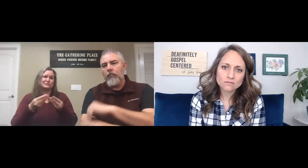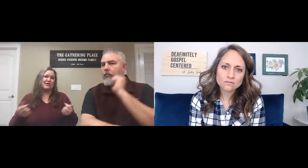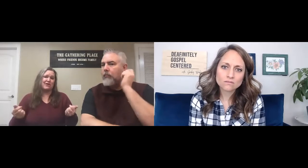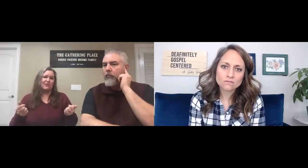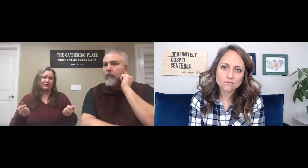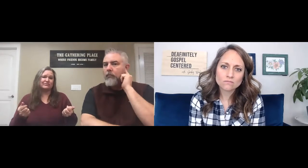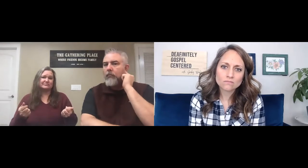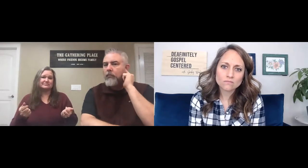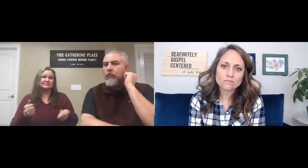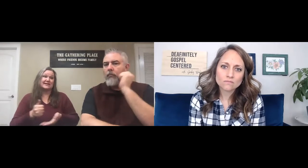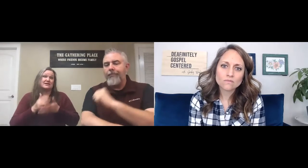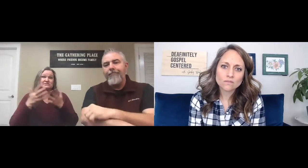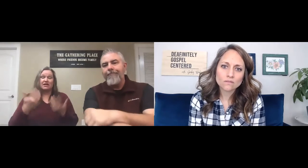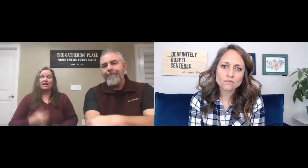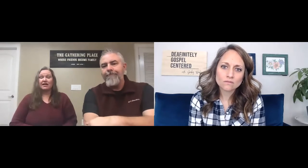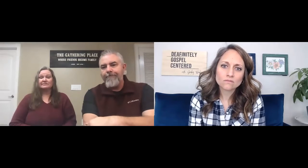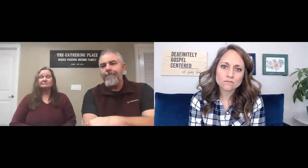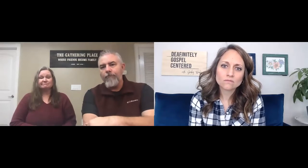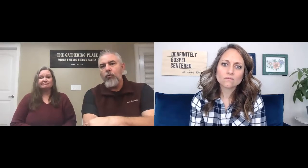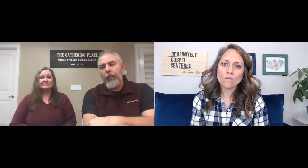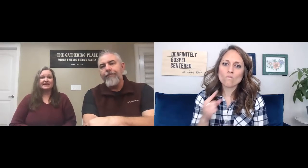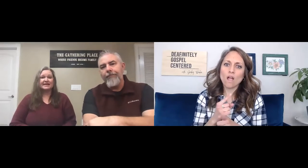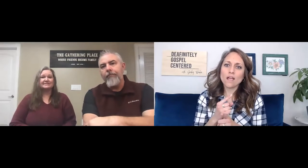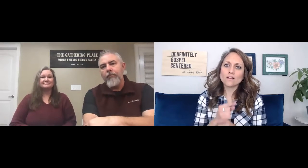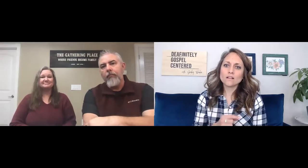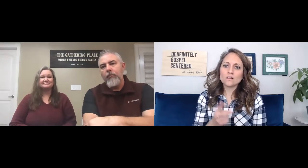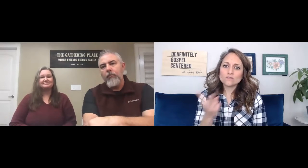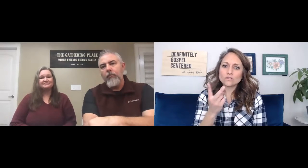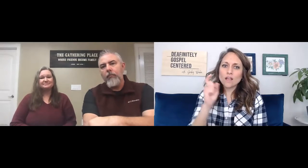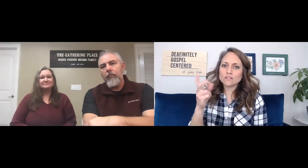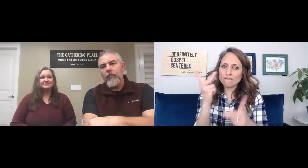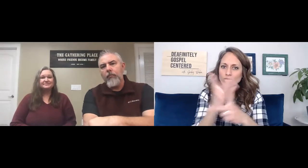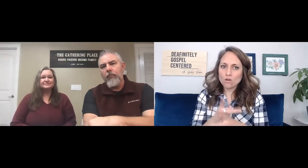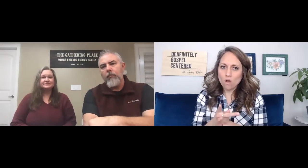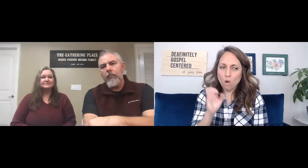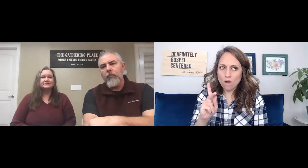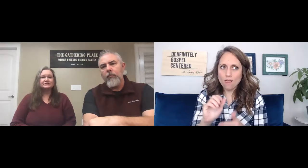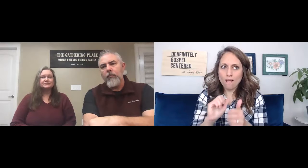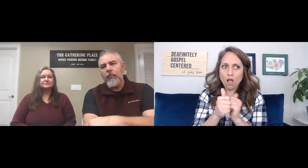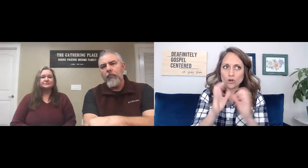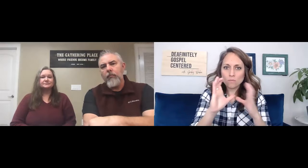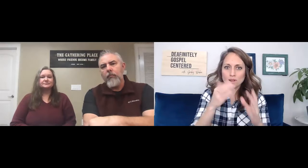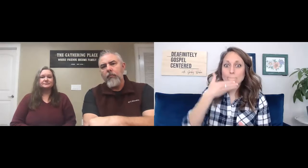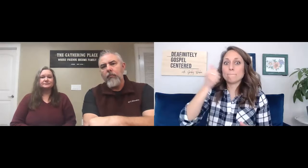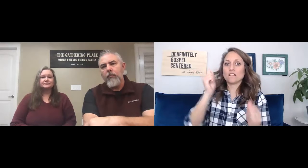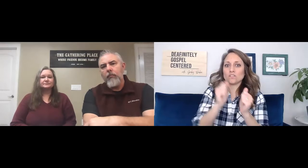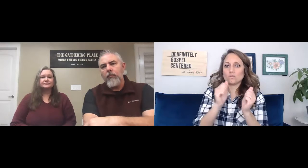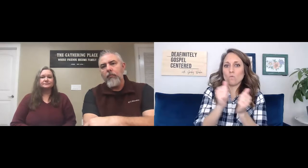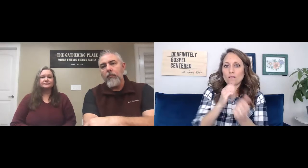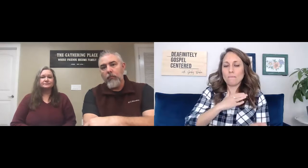me, if we see the visual, it helped a lot. It solved a lot of problems. So the two of you had to figure out the best way to